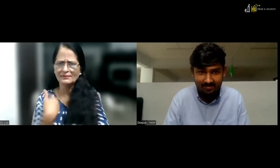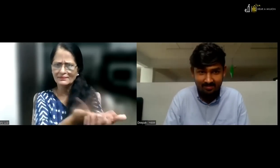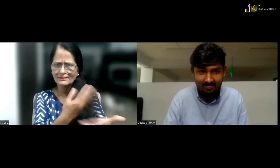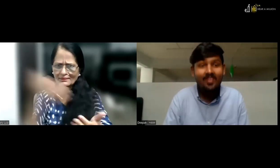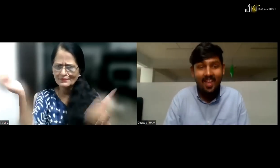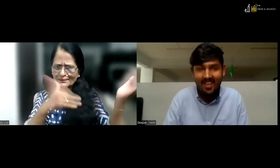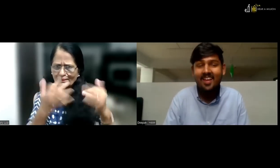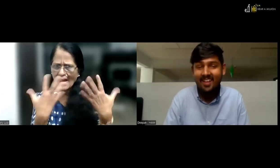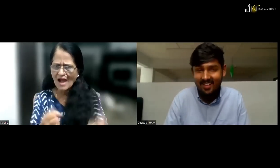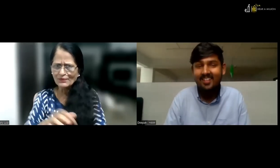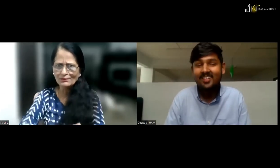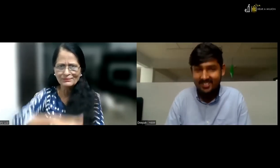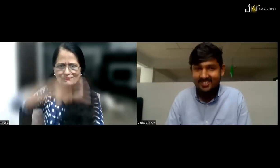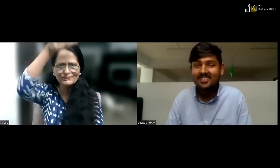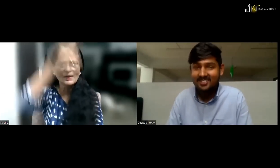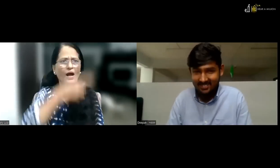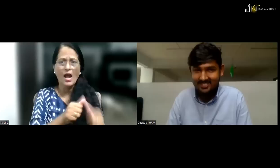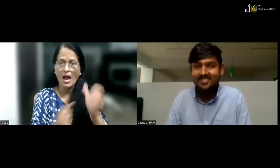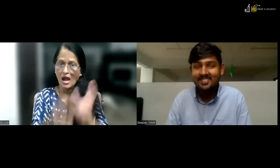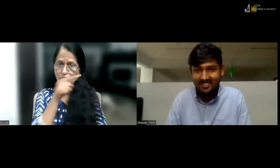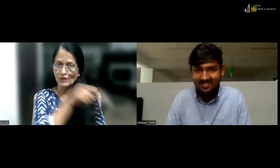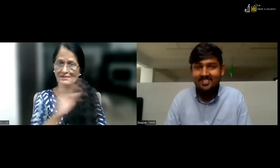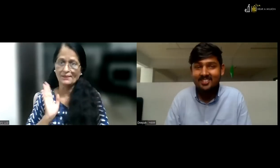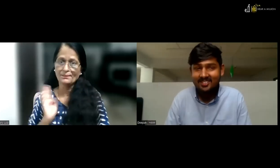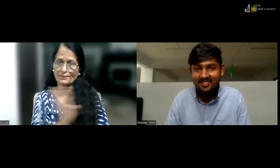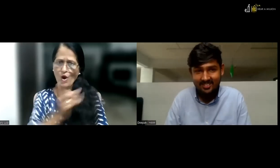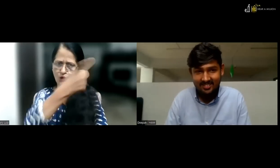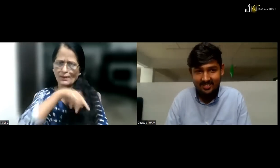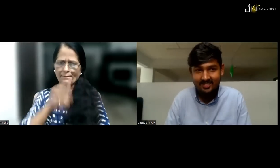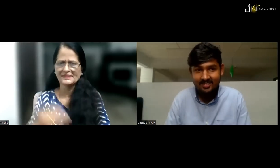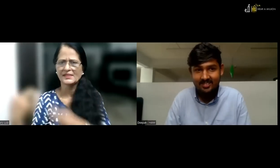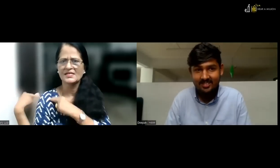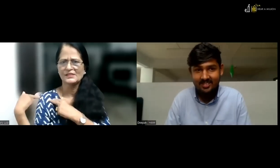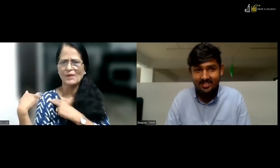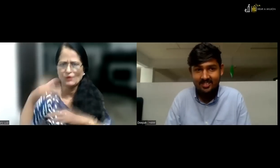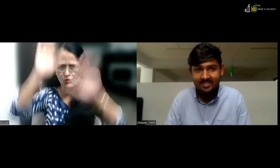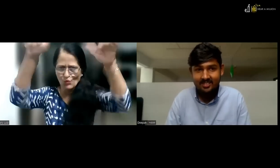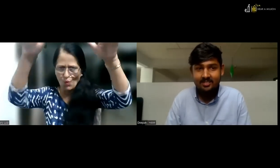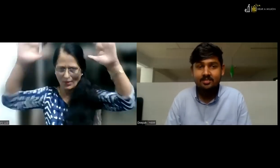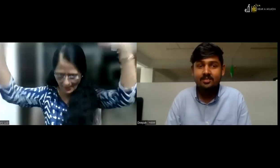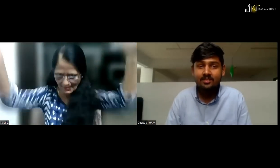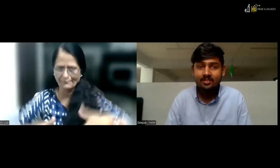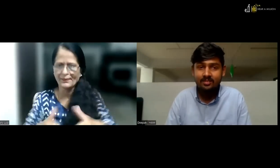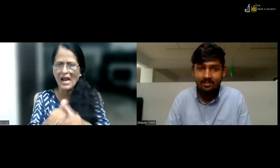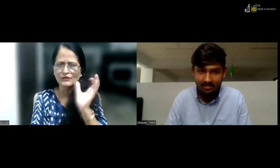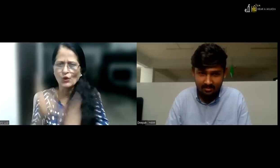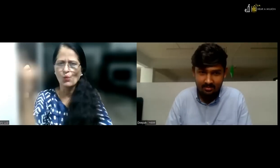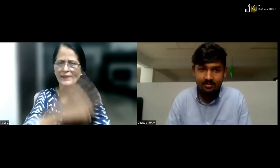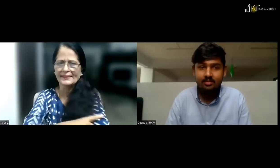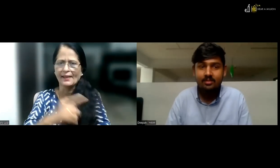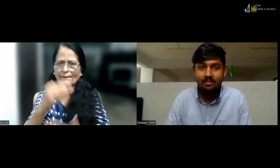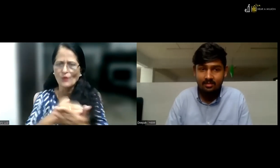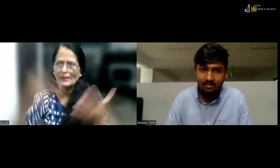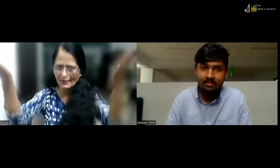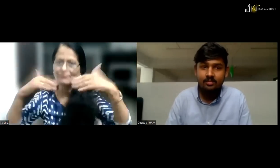citizens? So see, there are many members of the associations. We have many people within our board members,